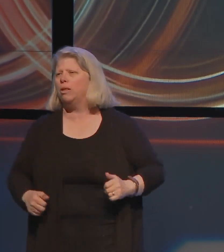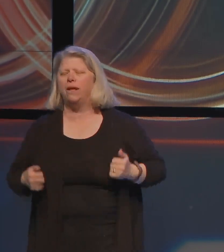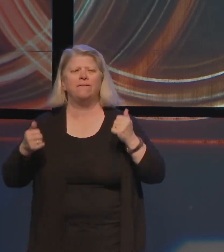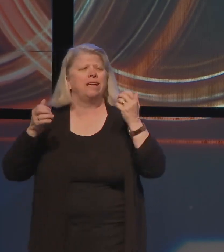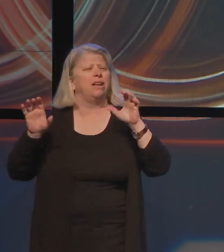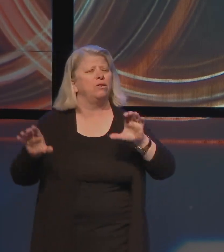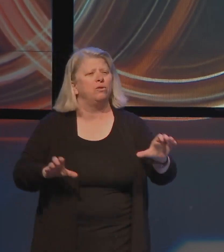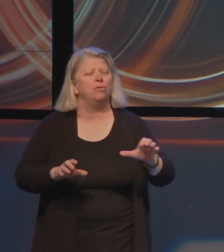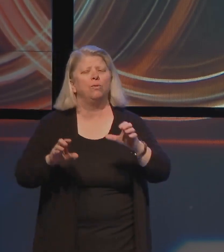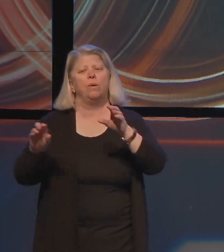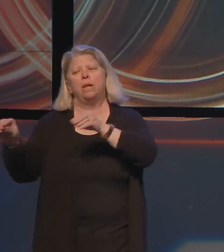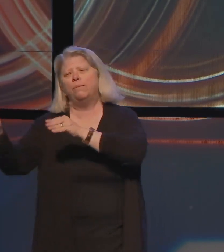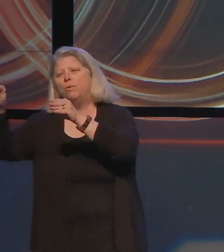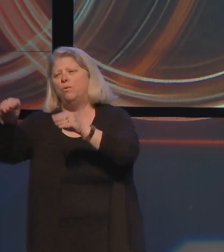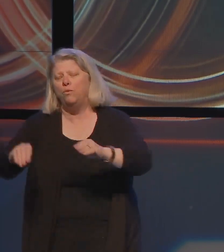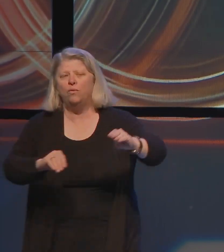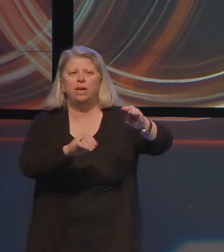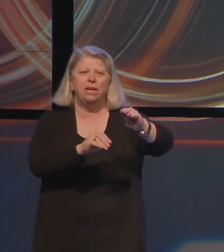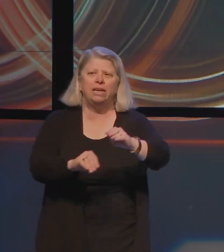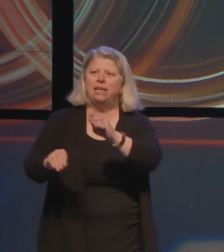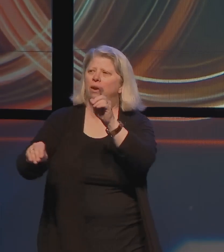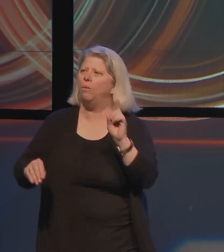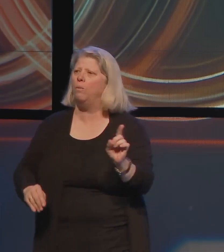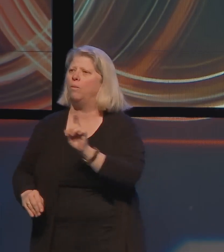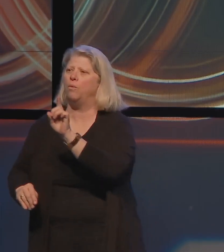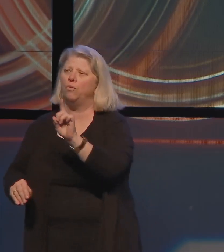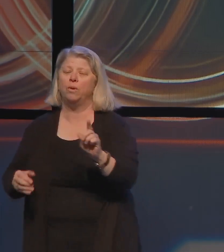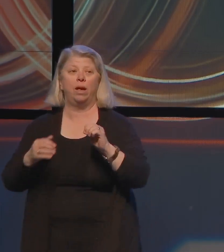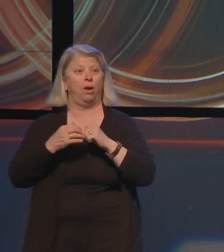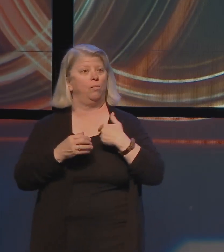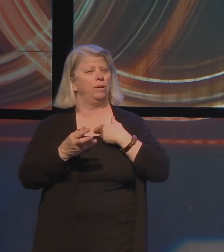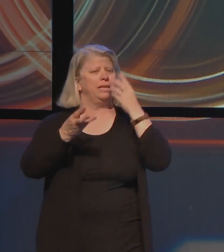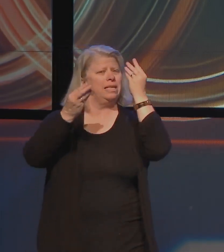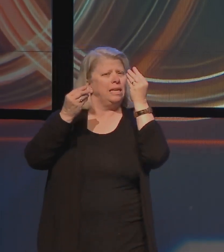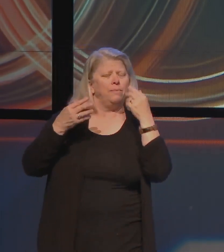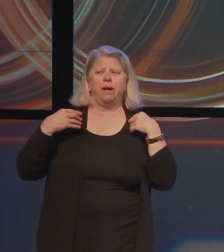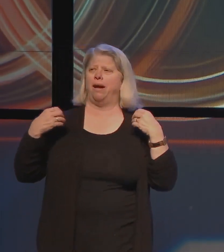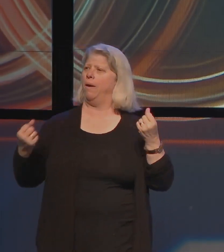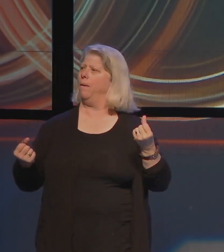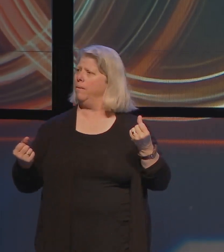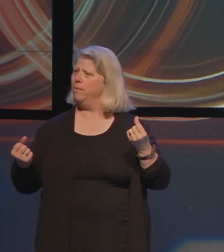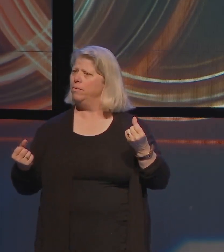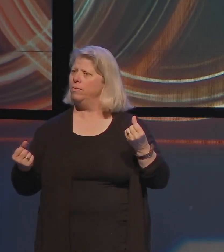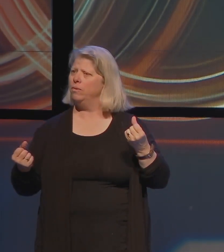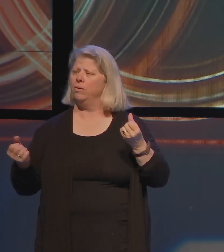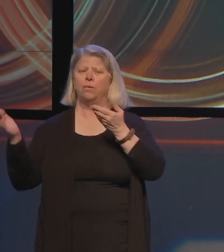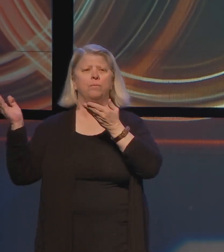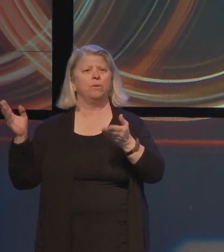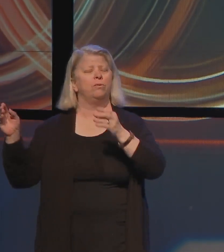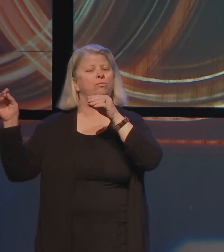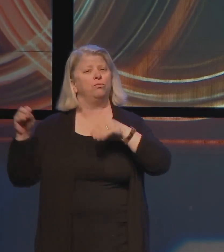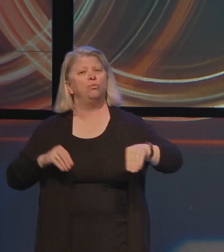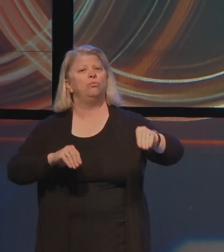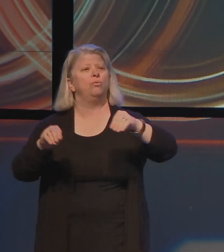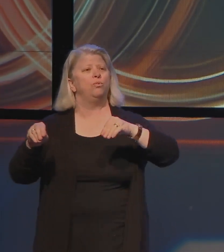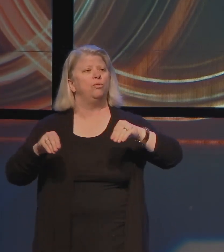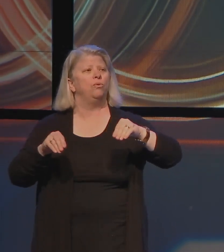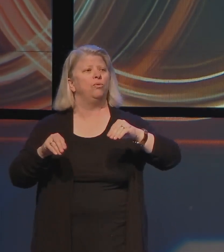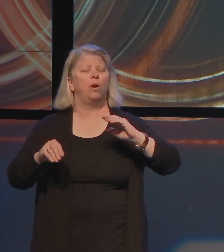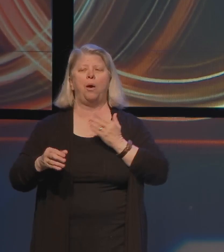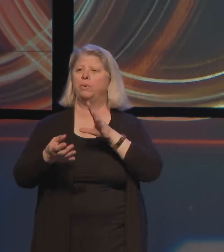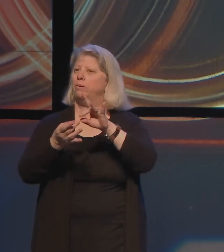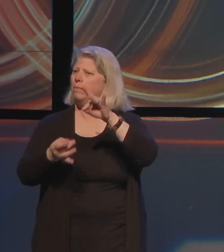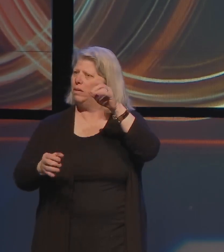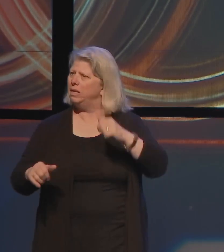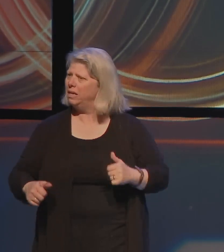do this, but you're moving and you're walking, right? So this is how we kind of think about health and bringing movement with our